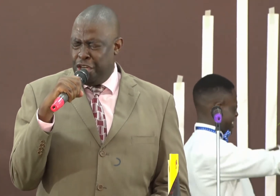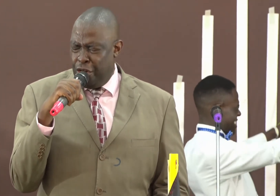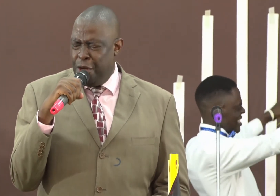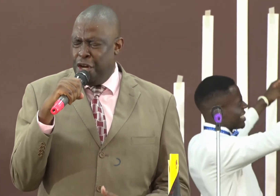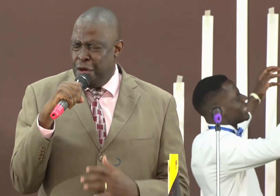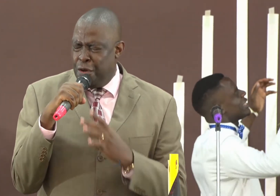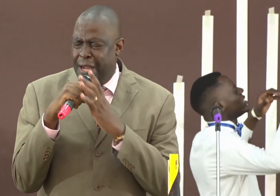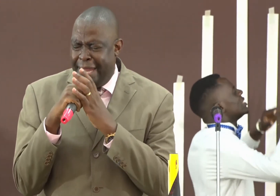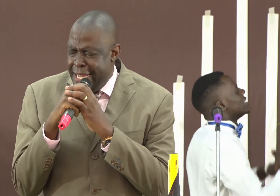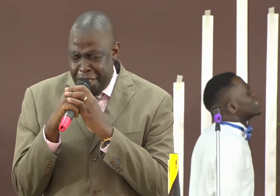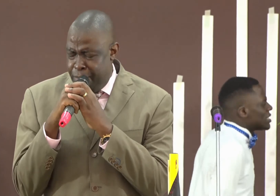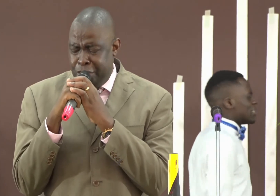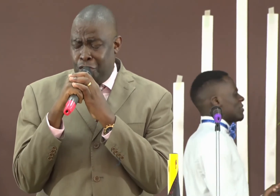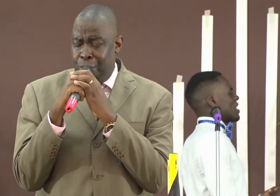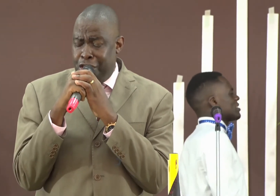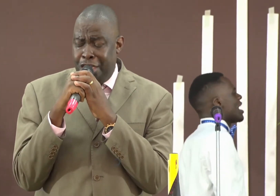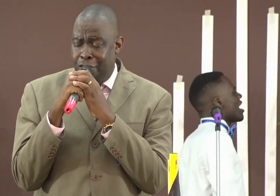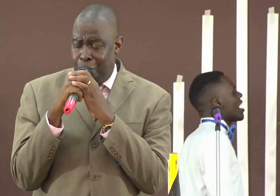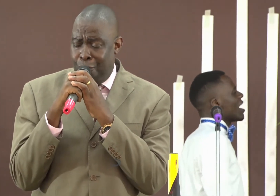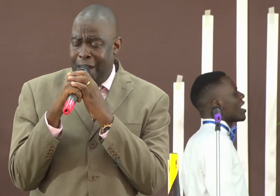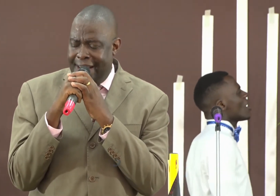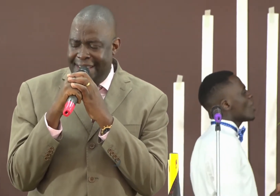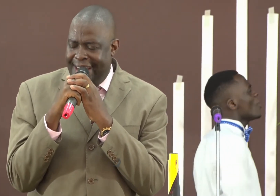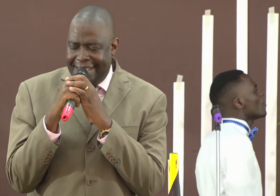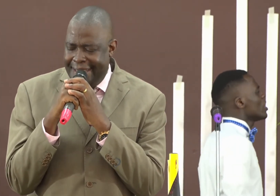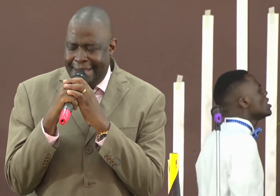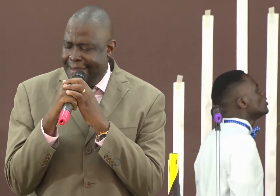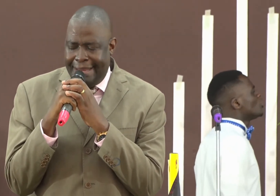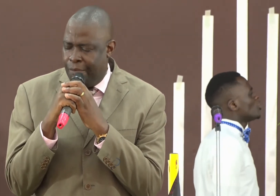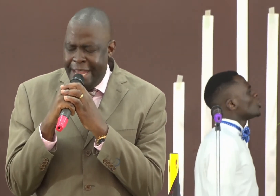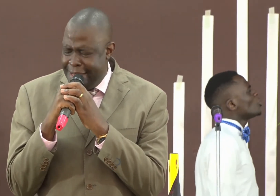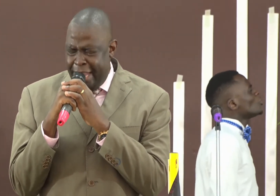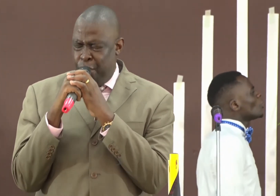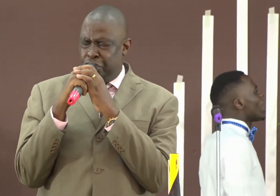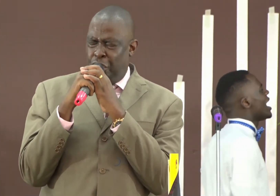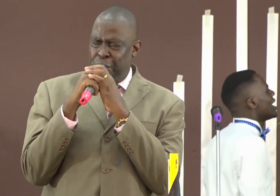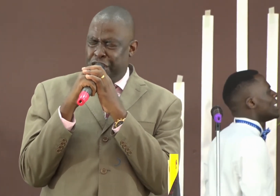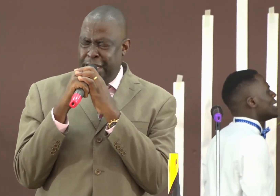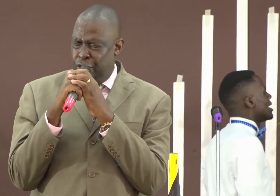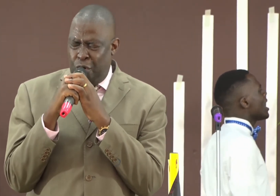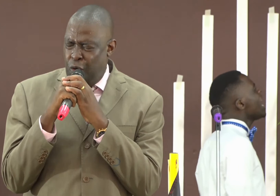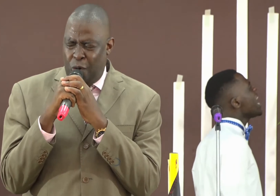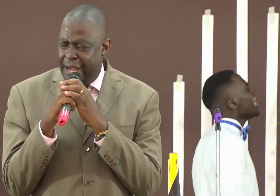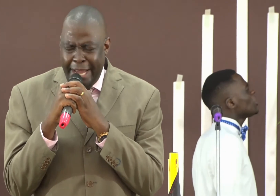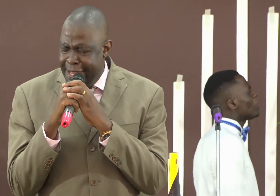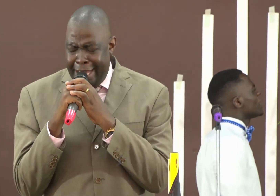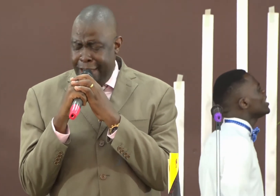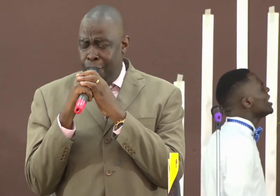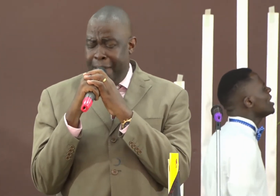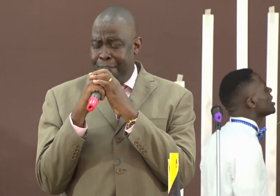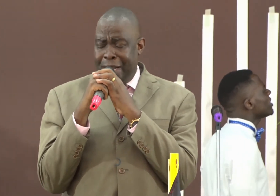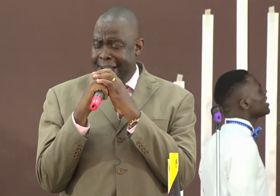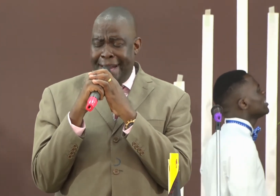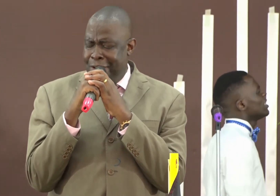Omoyo mtokobo Yemosomo tindo ko Gwanga liange Yemosomo tindo